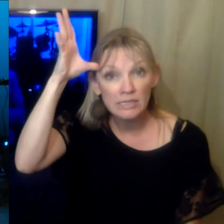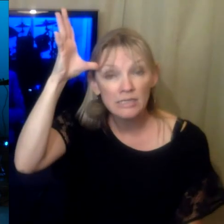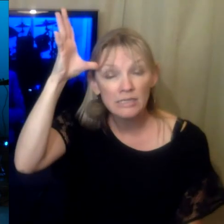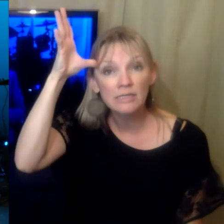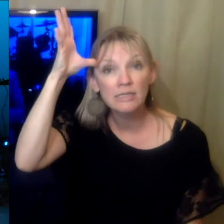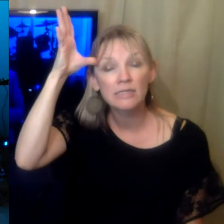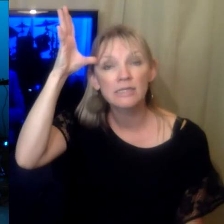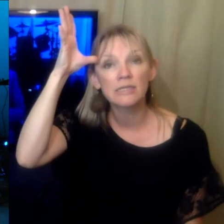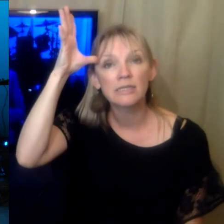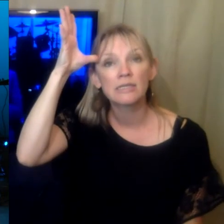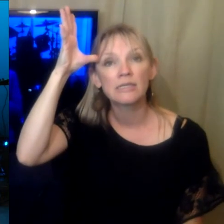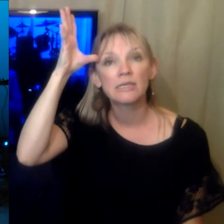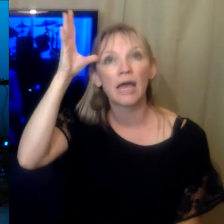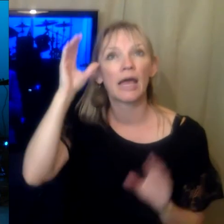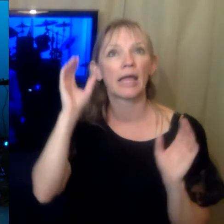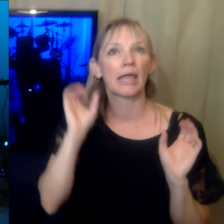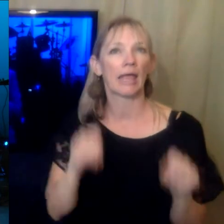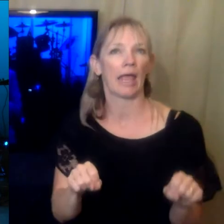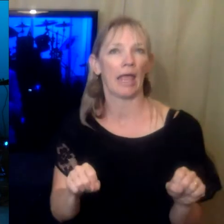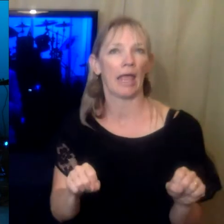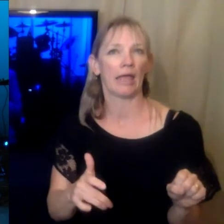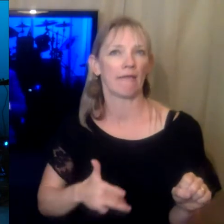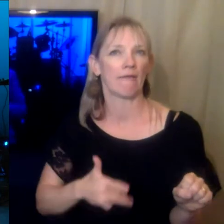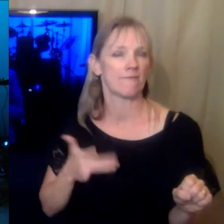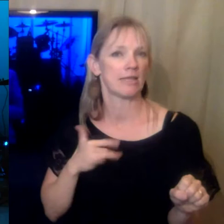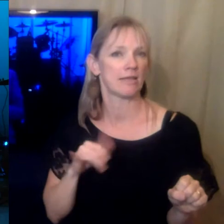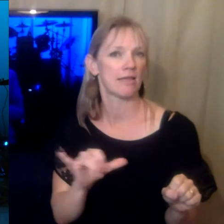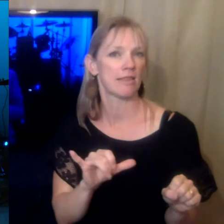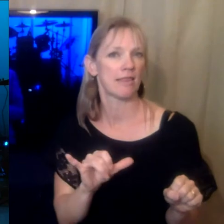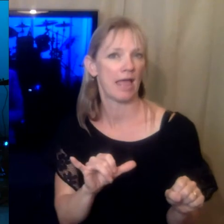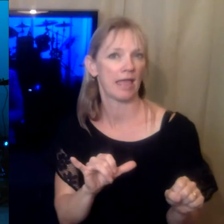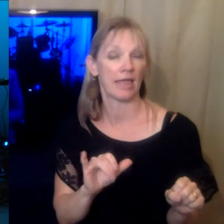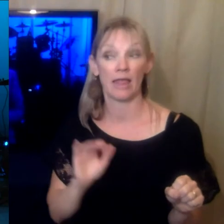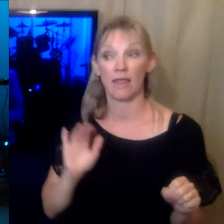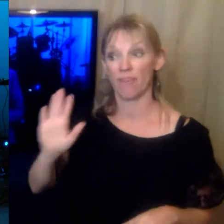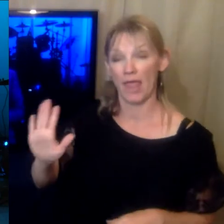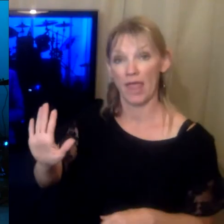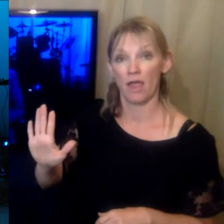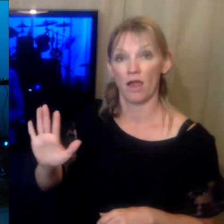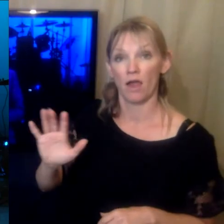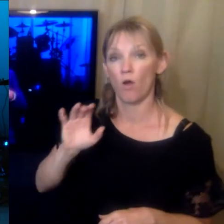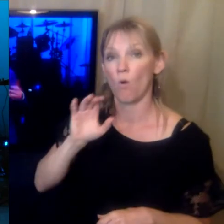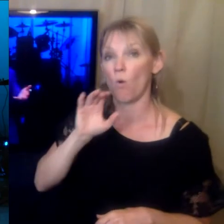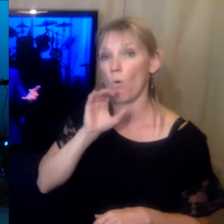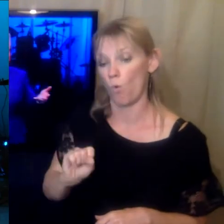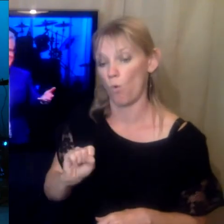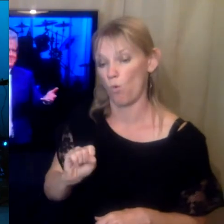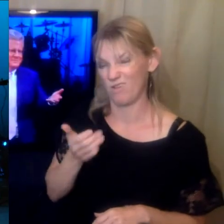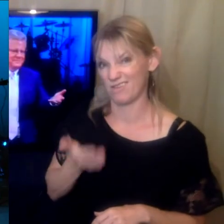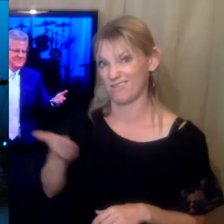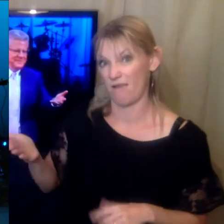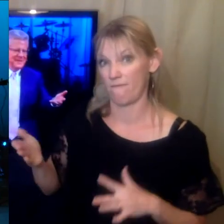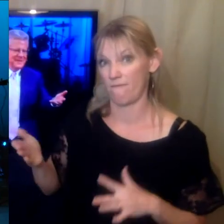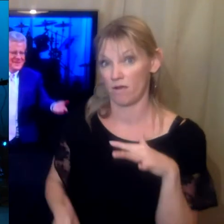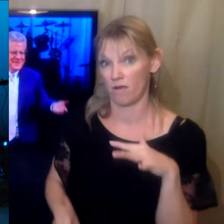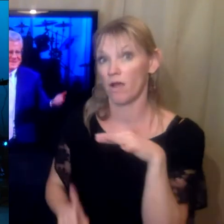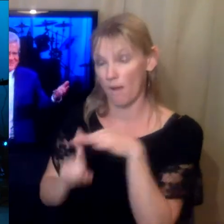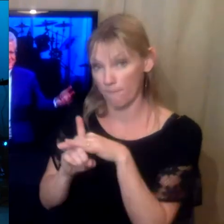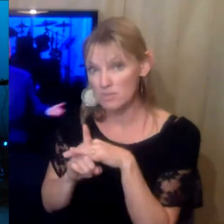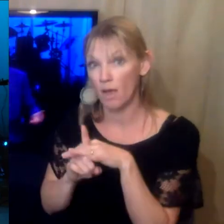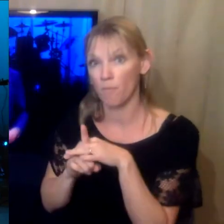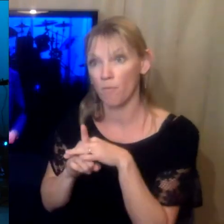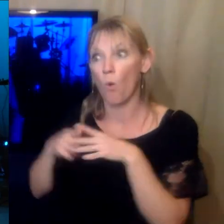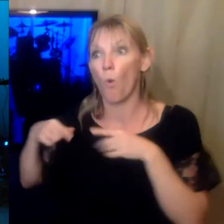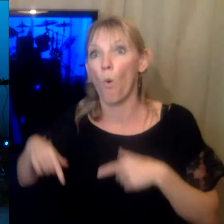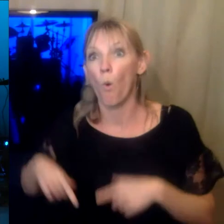can feel like their old stuff comes up in the midst of